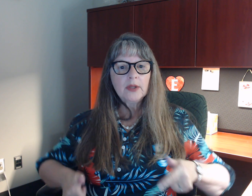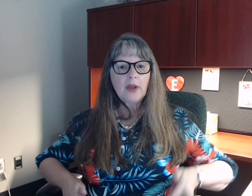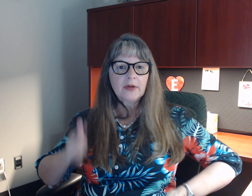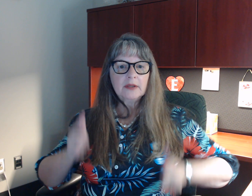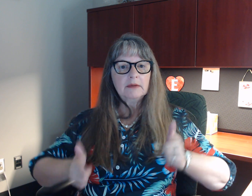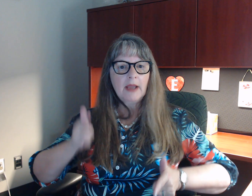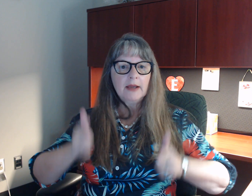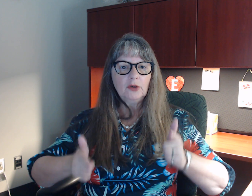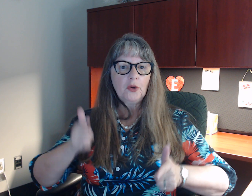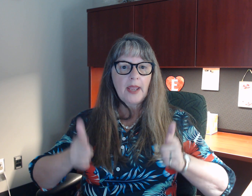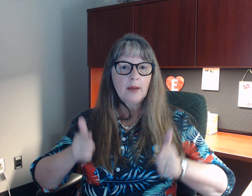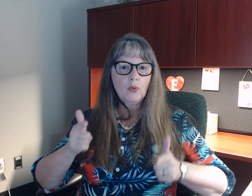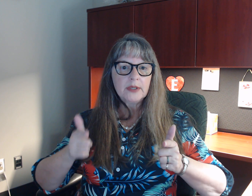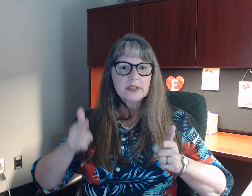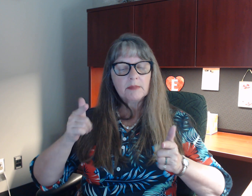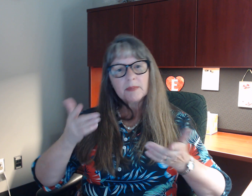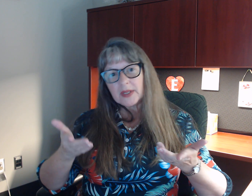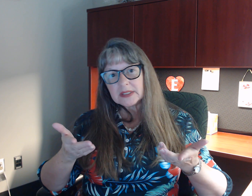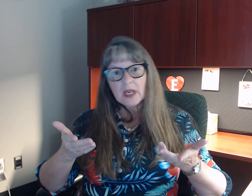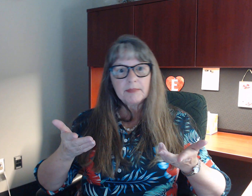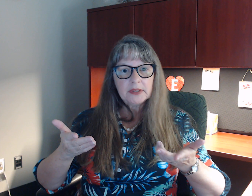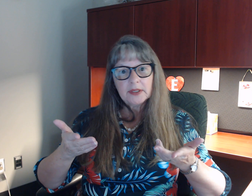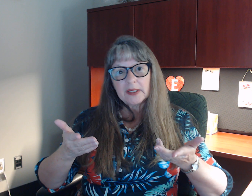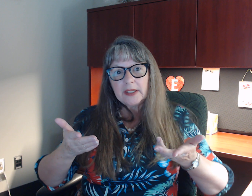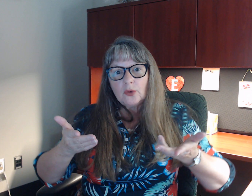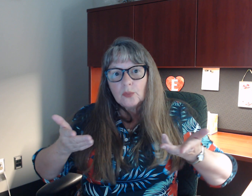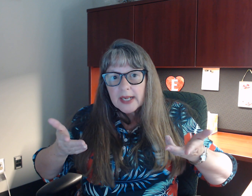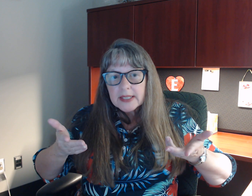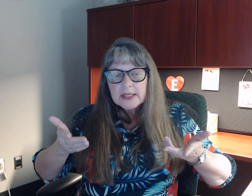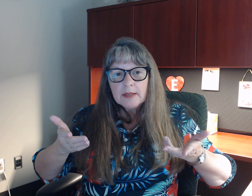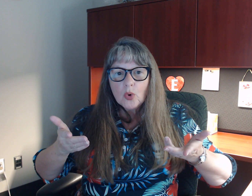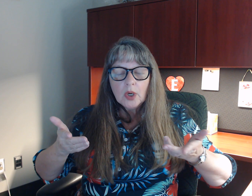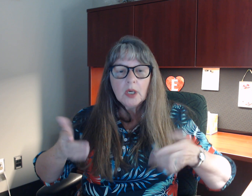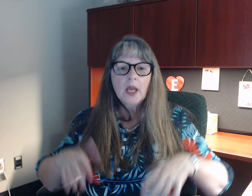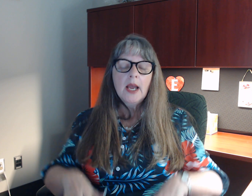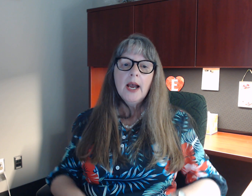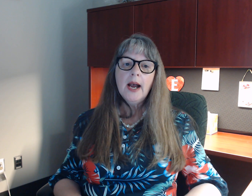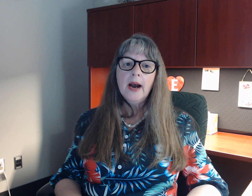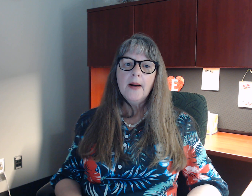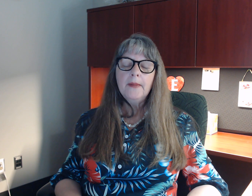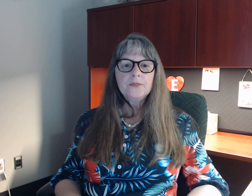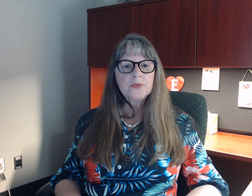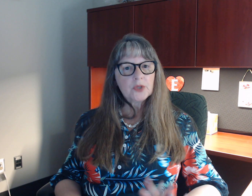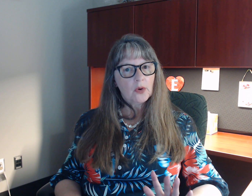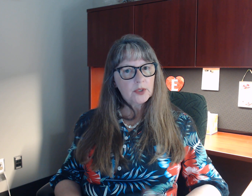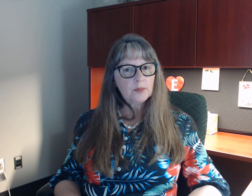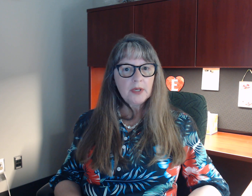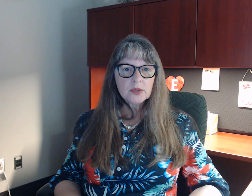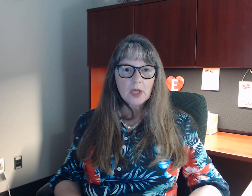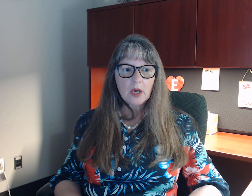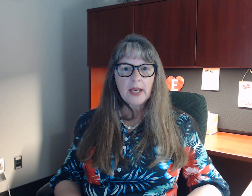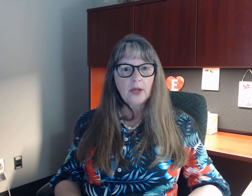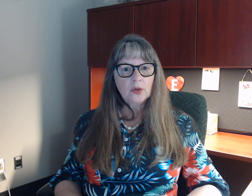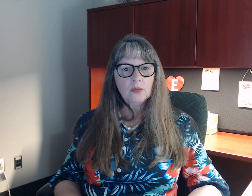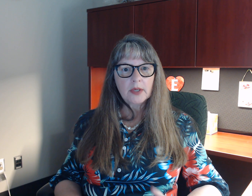have a gun, cowboy. Some people, that's not politically correct anymore. So it depends on how you want to